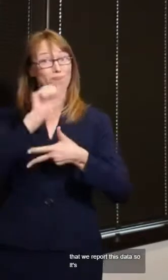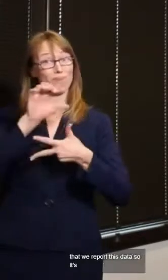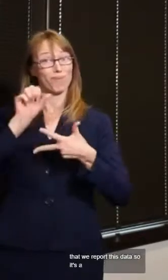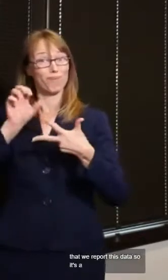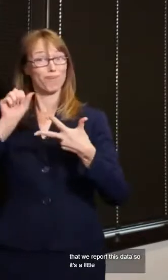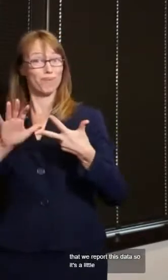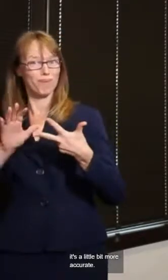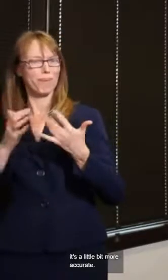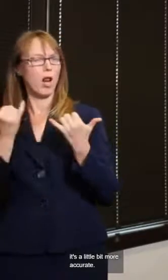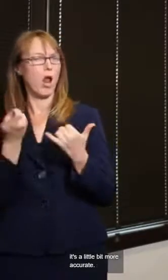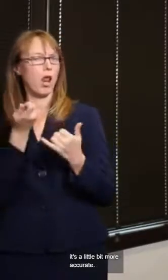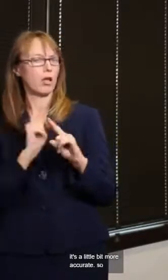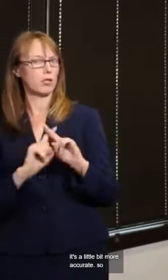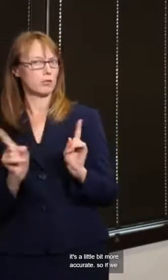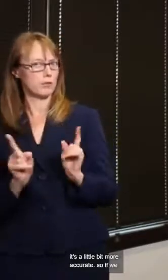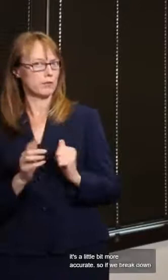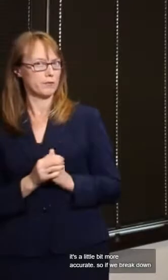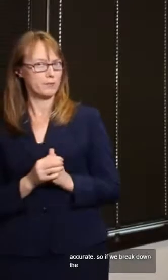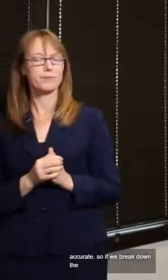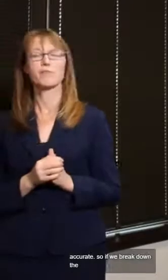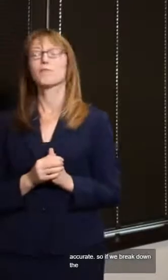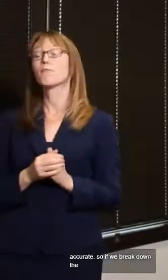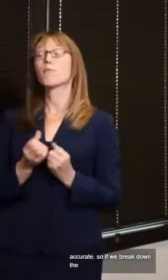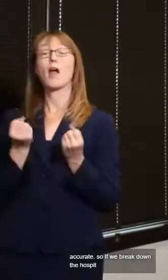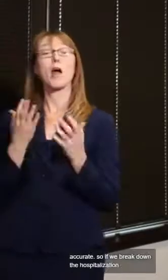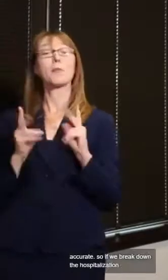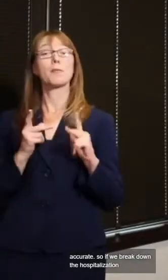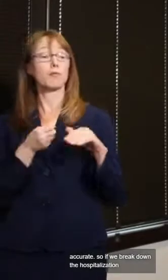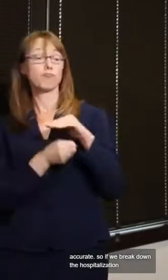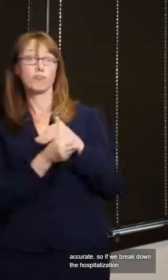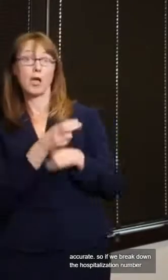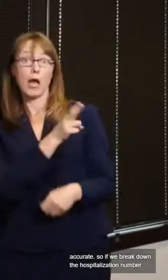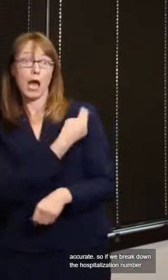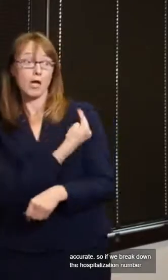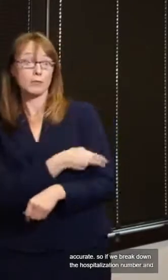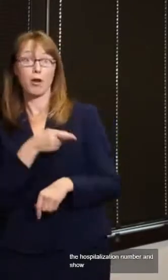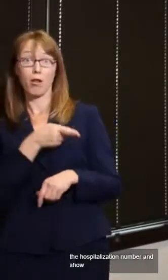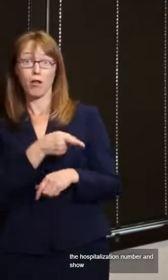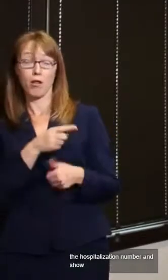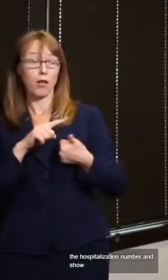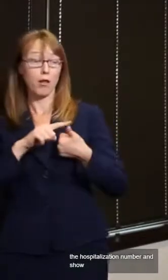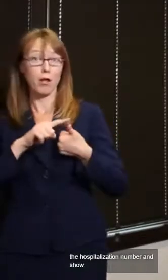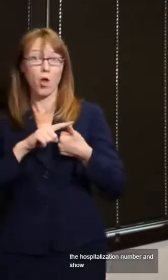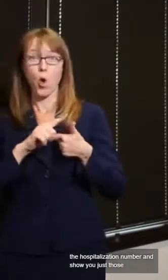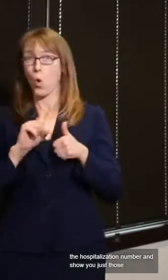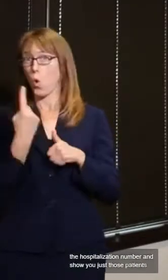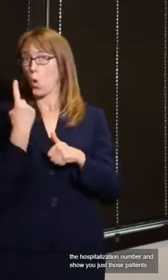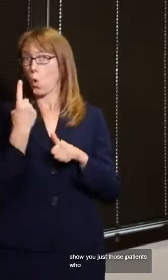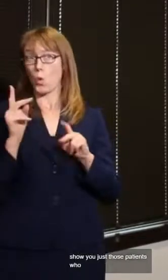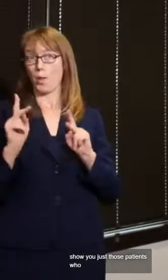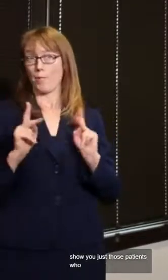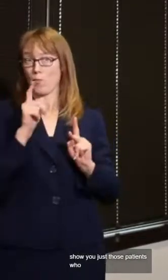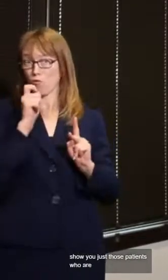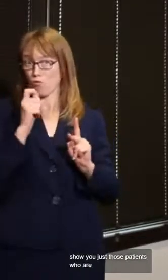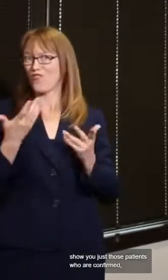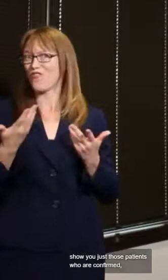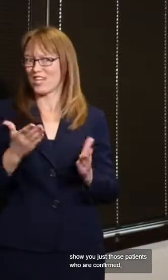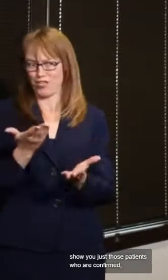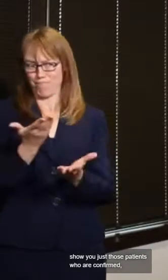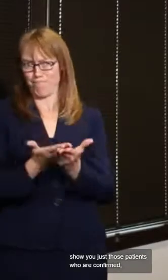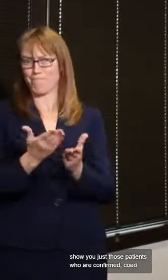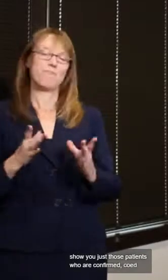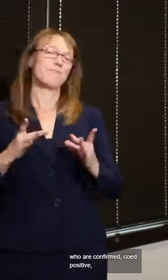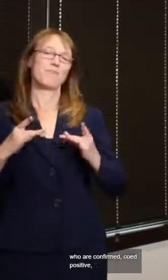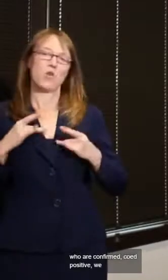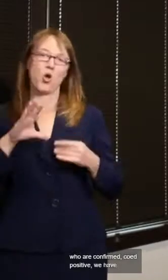bit more accurate. So if we break down the hospitalization number and show you just those patients who are confirmed COVID positive,